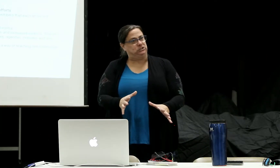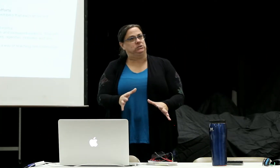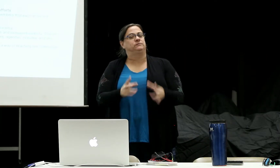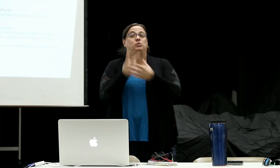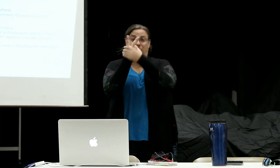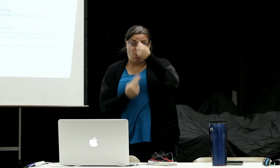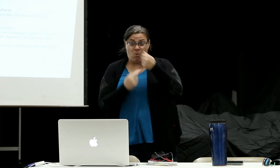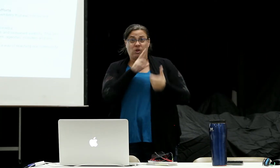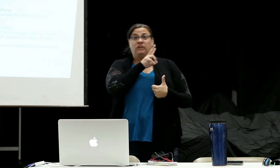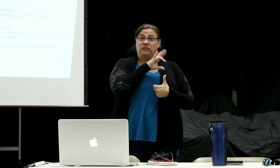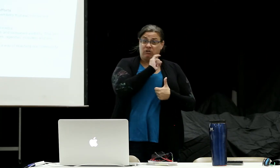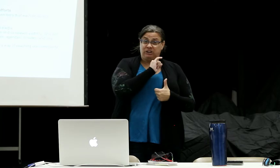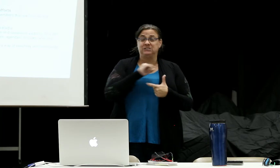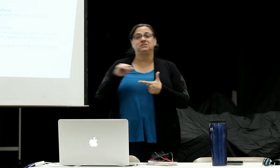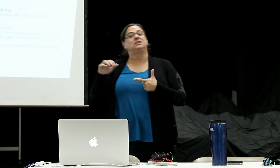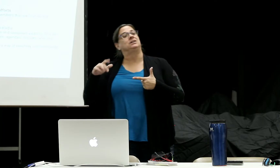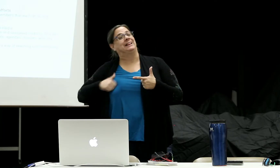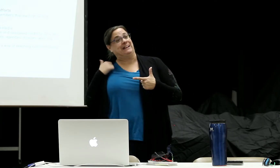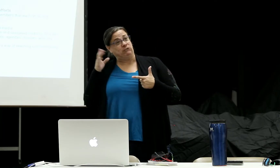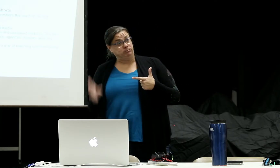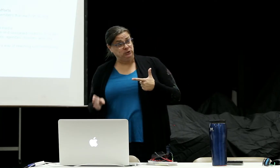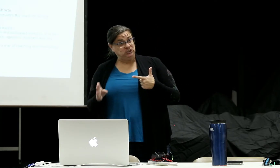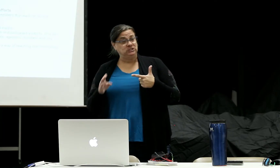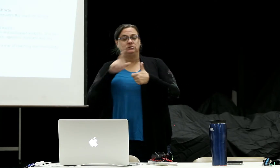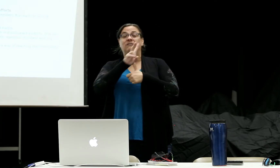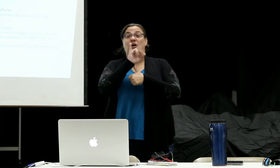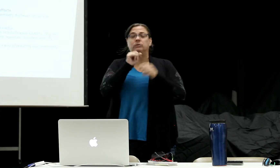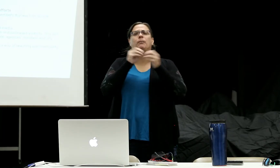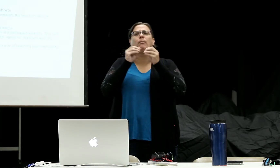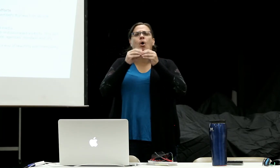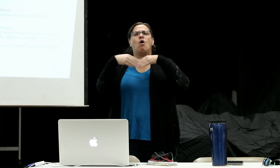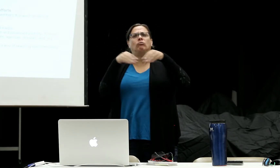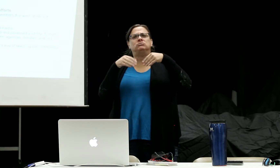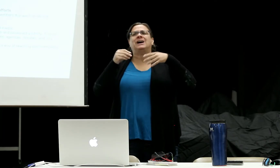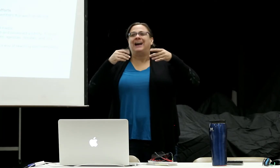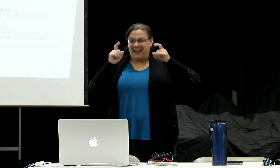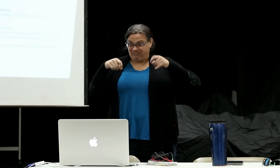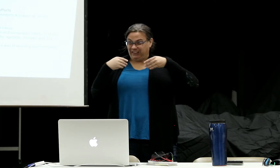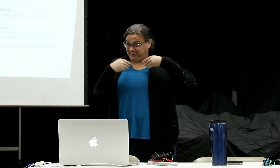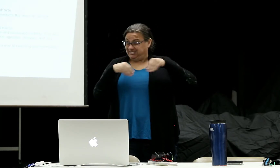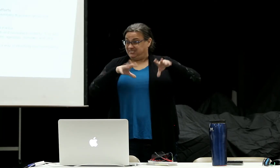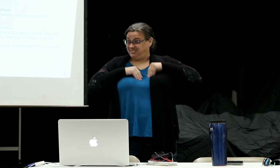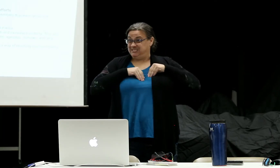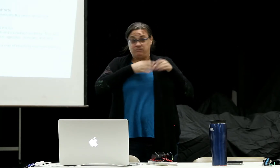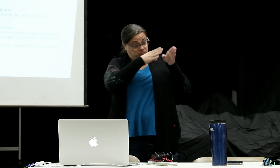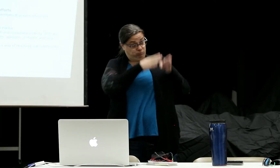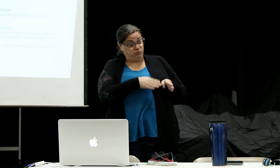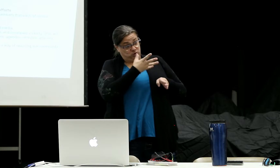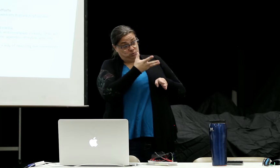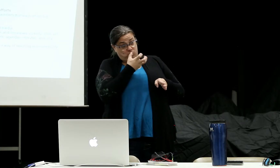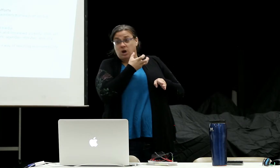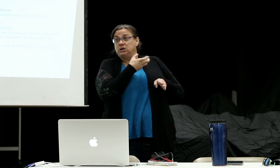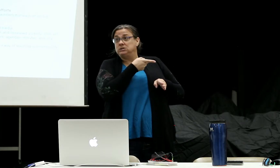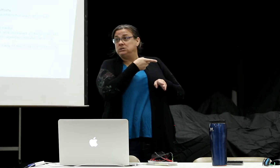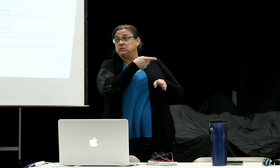more interpreters, both VRI and live in-person interpreters. We have to be flexible, but we